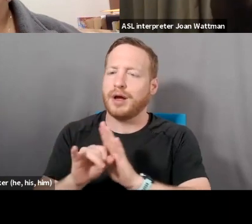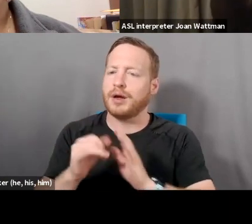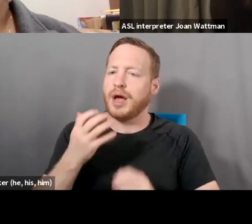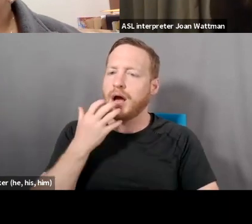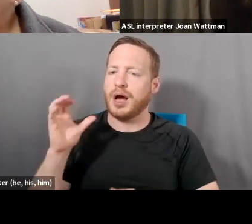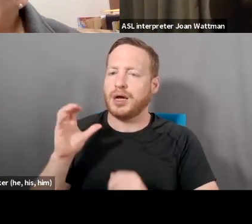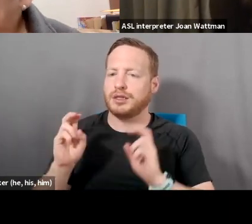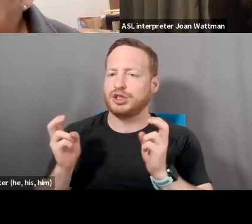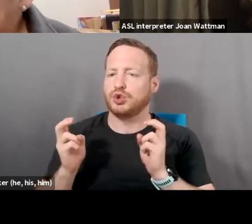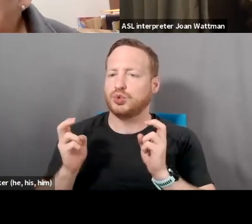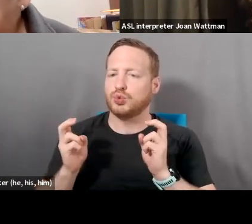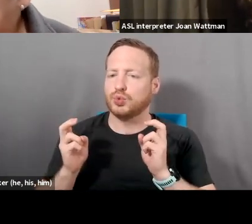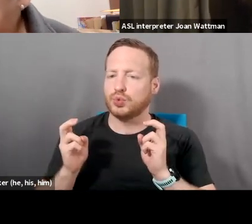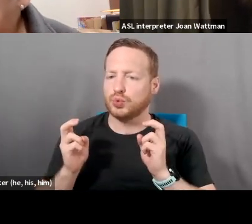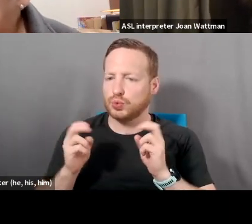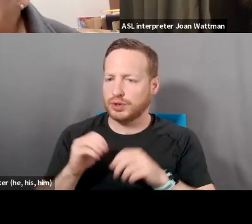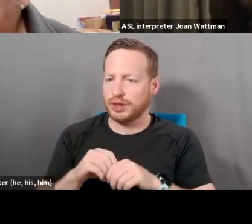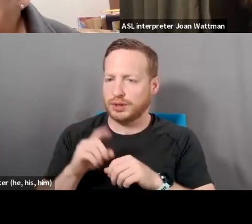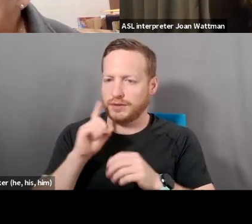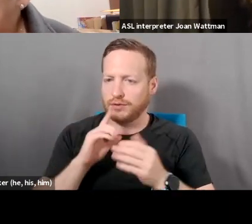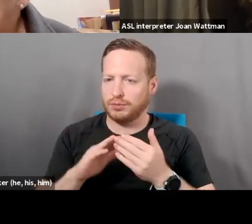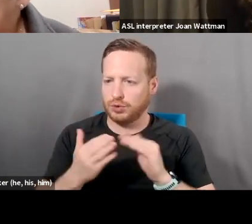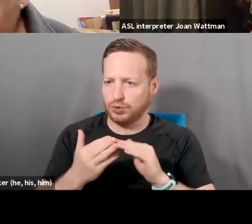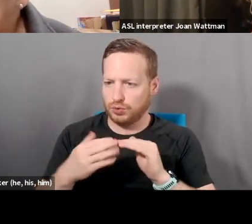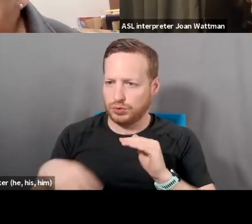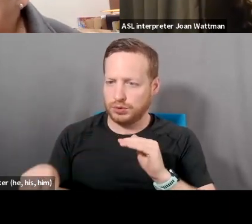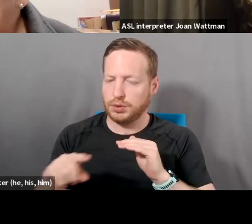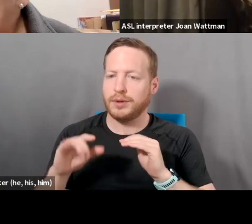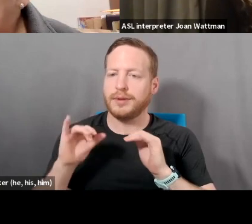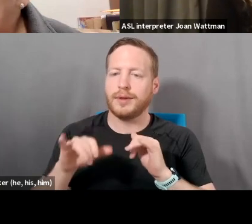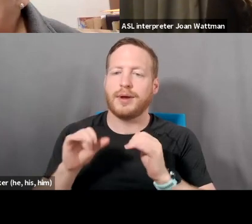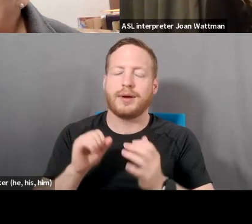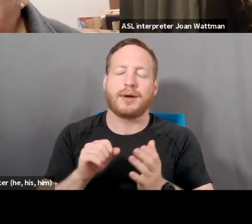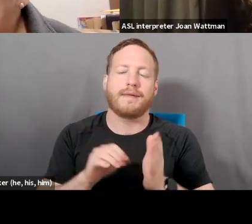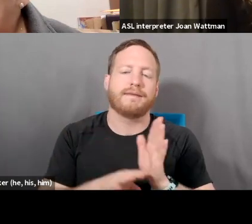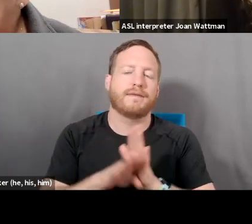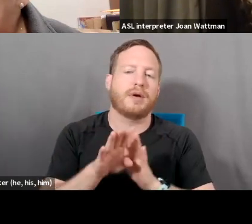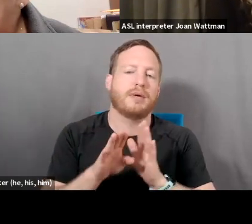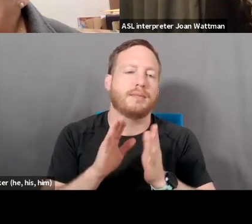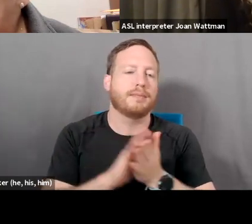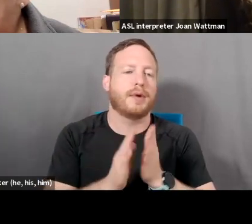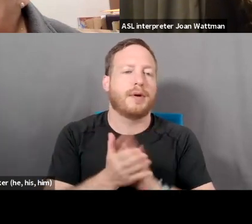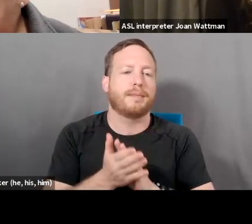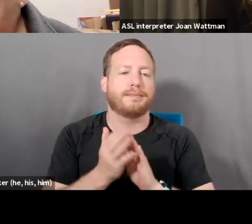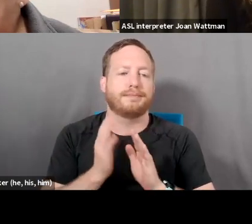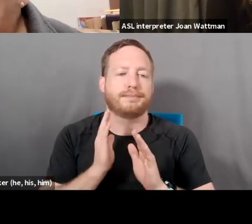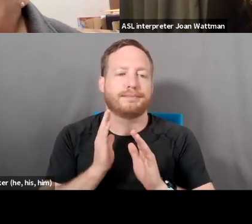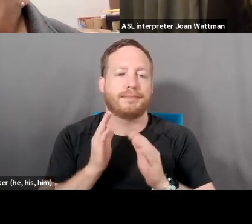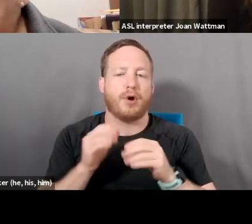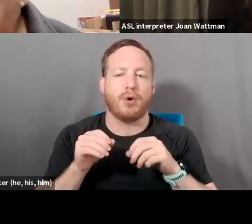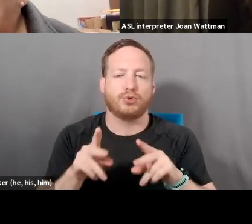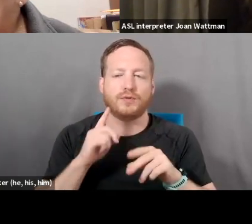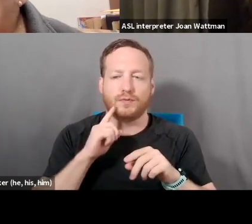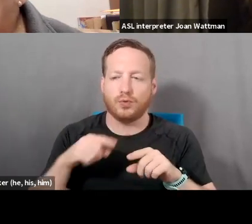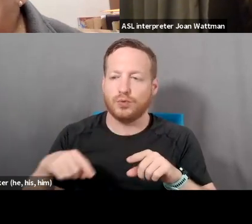say, we need to think about what are the hot topics that are happening in the deaf community right now, and